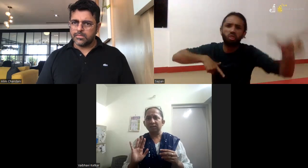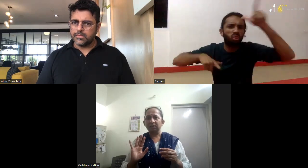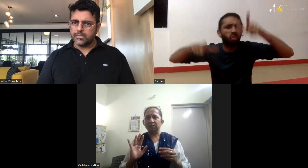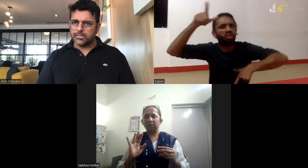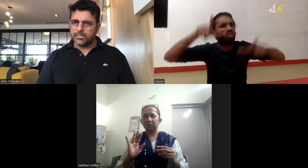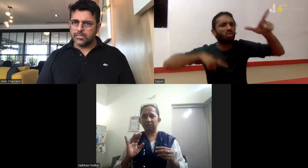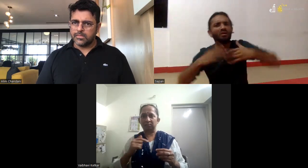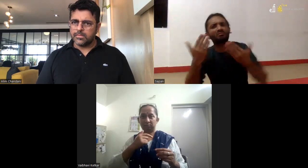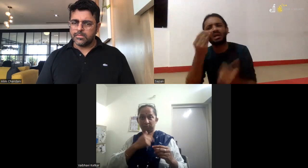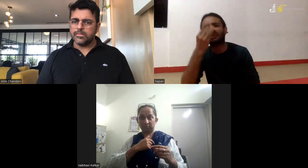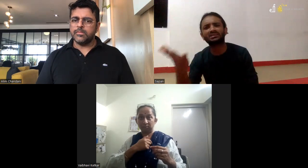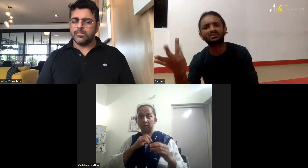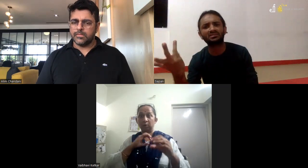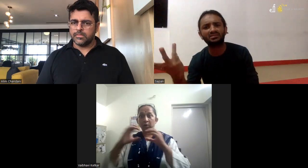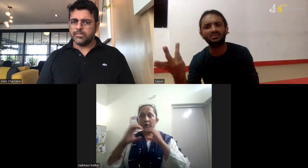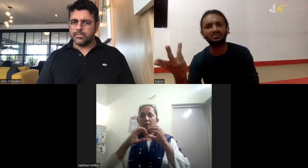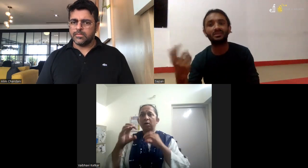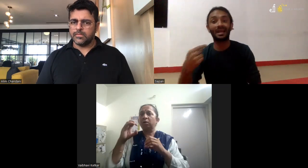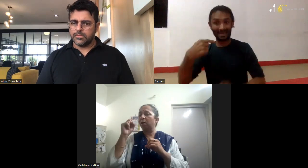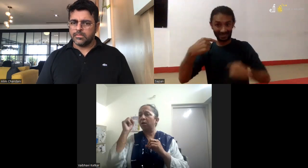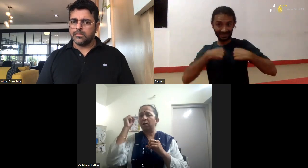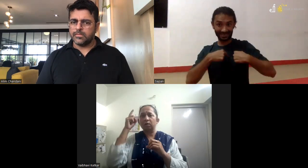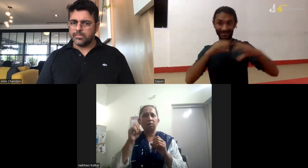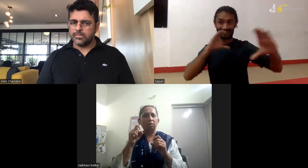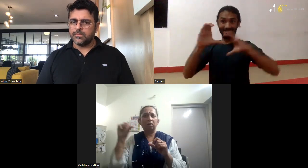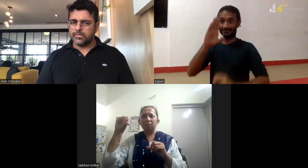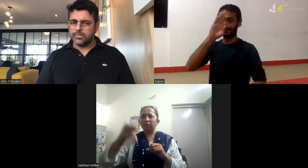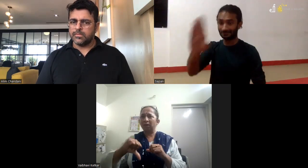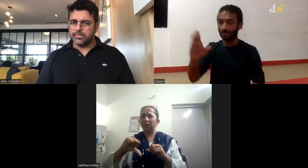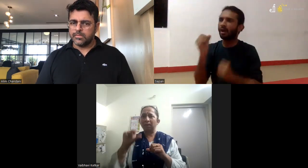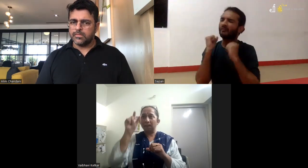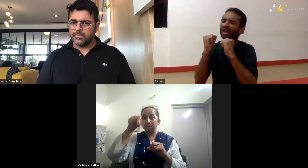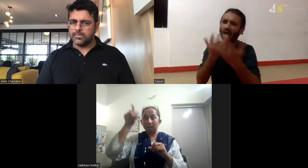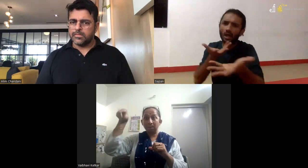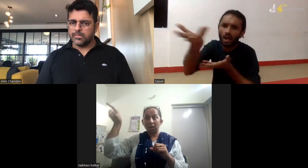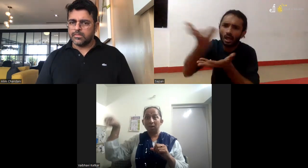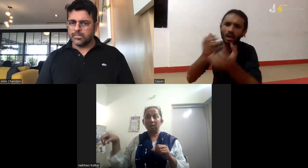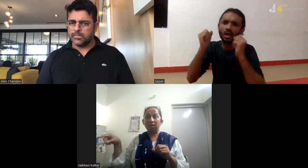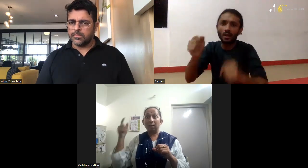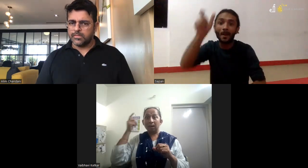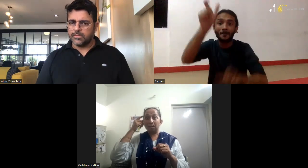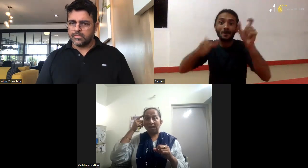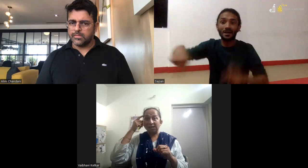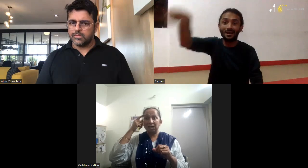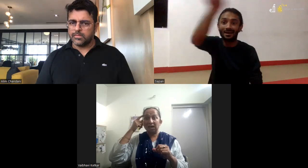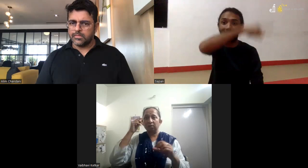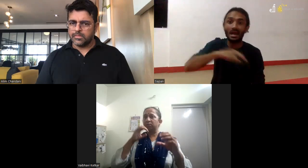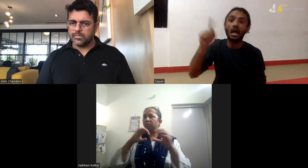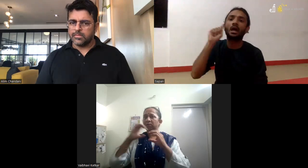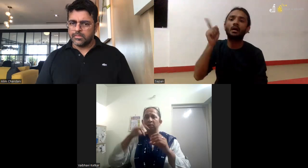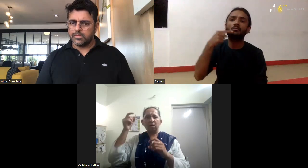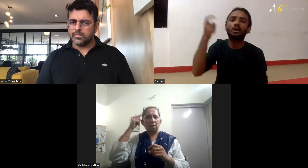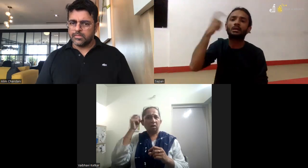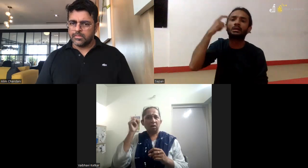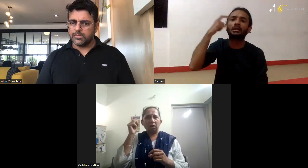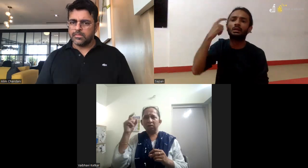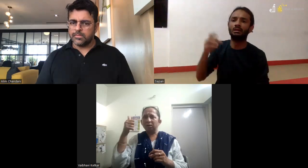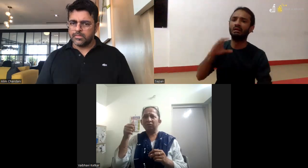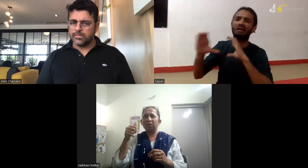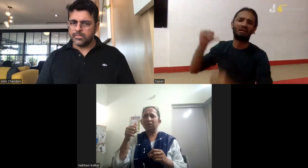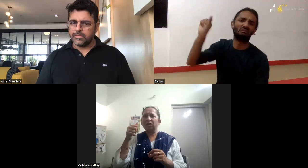are explaining the things about the PhD and all. So the leaders here in India, whether they are from north, south,